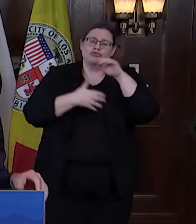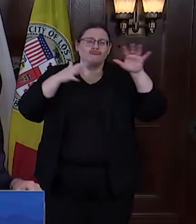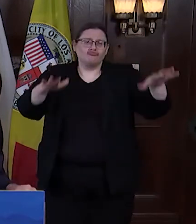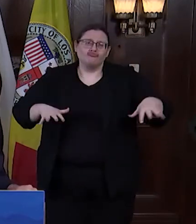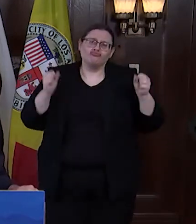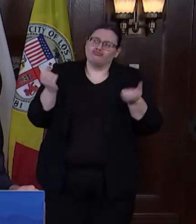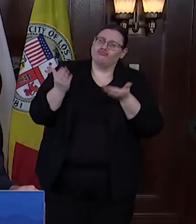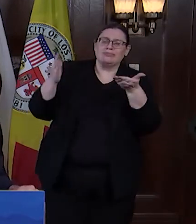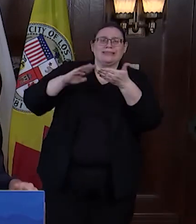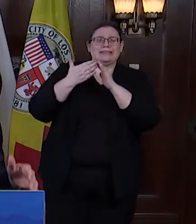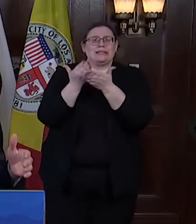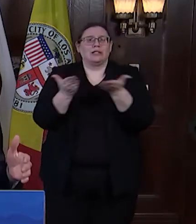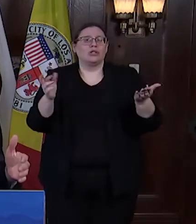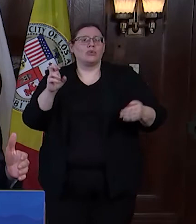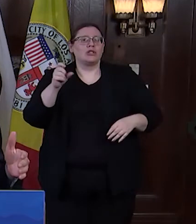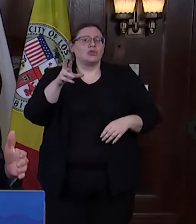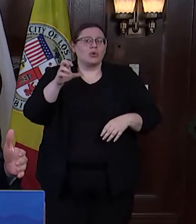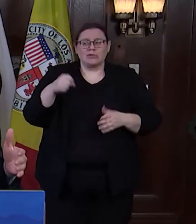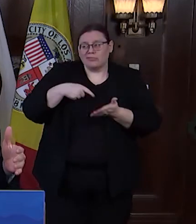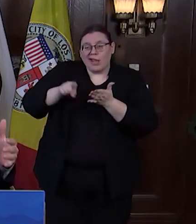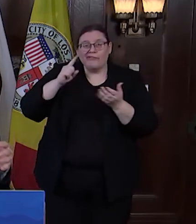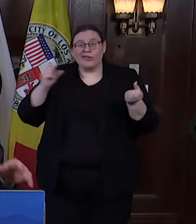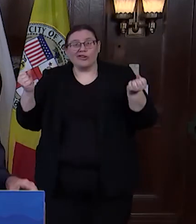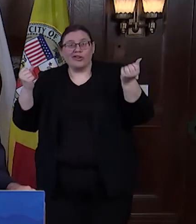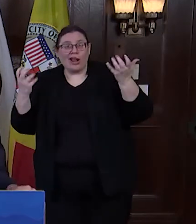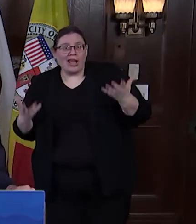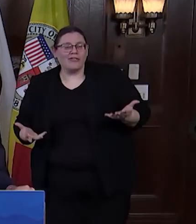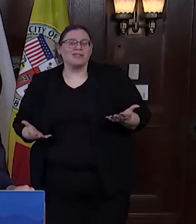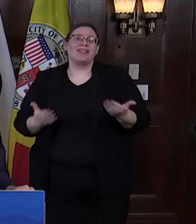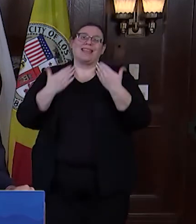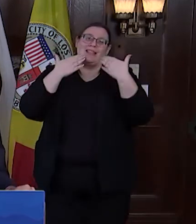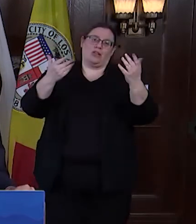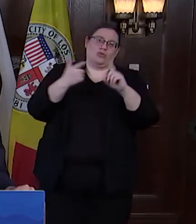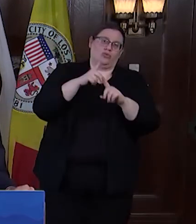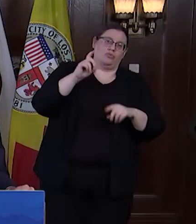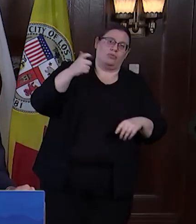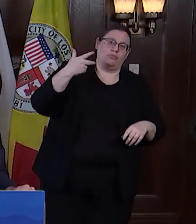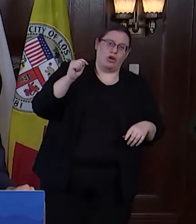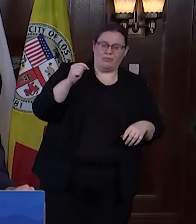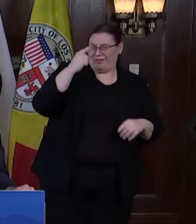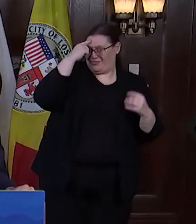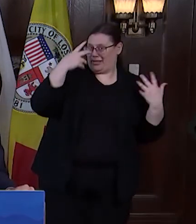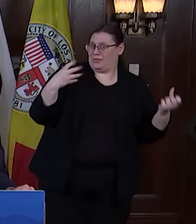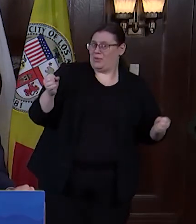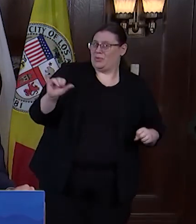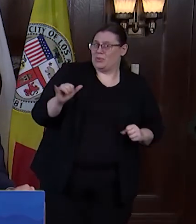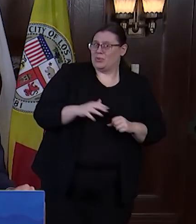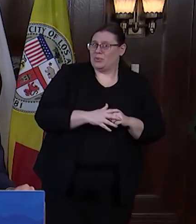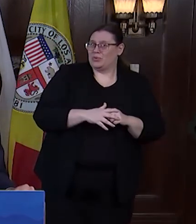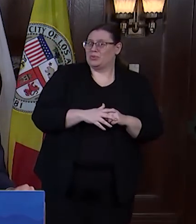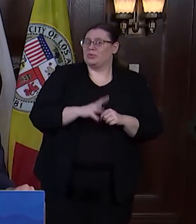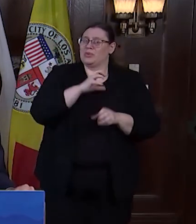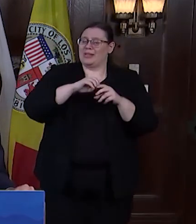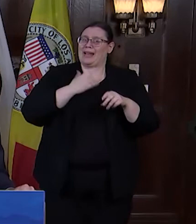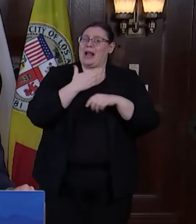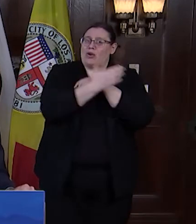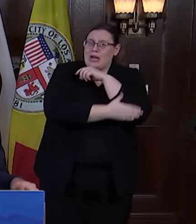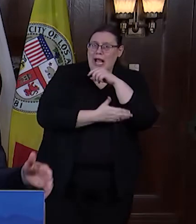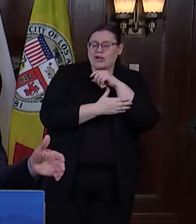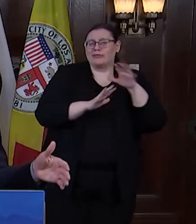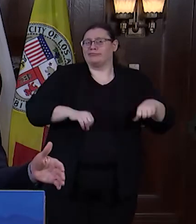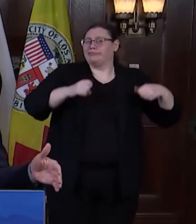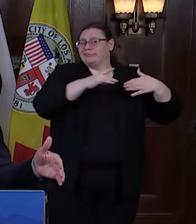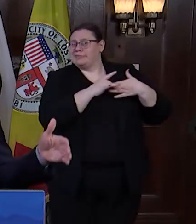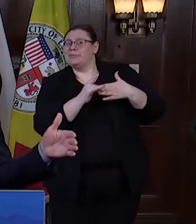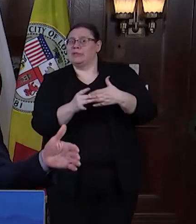city resources to pay for the drivers, and I want to thank the Department of Mental Health in our county for leading the way